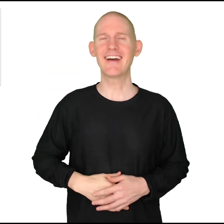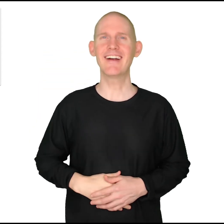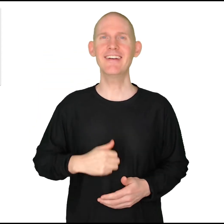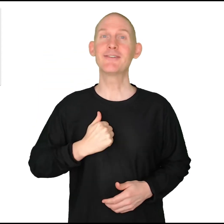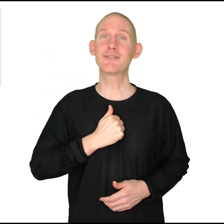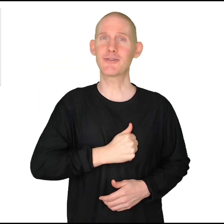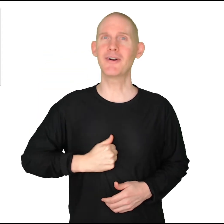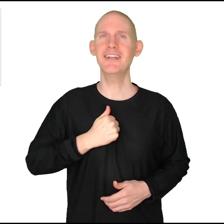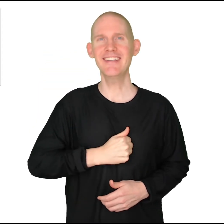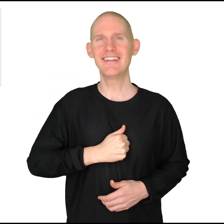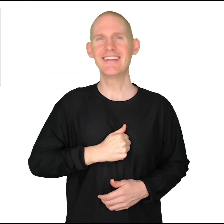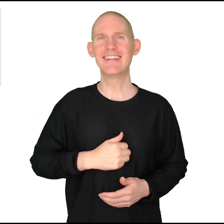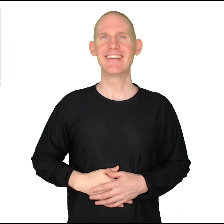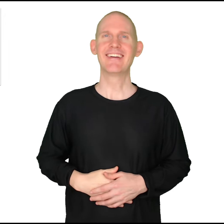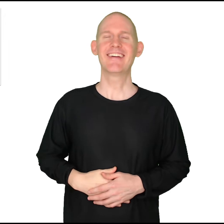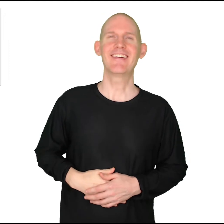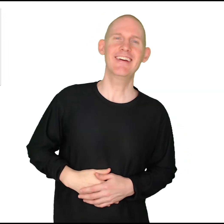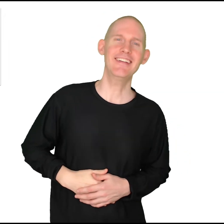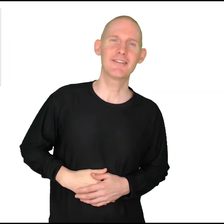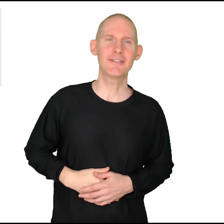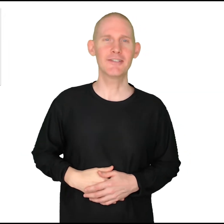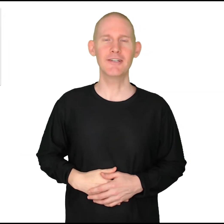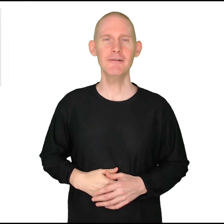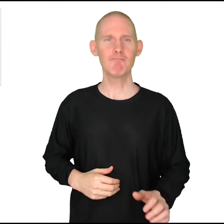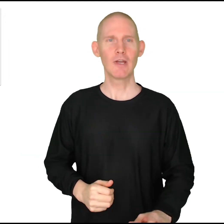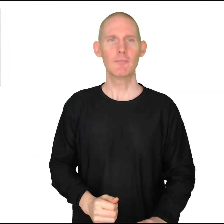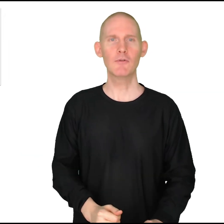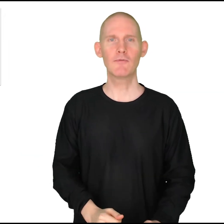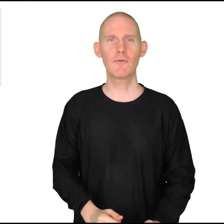right, sorry. All right, good, good, good. Moving forward,